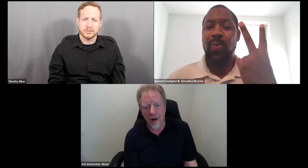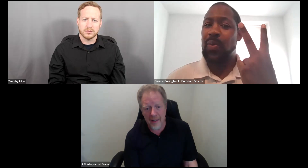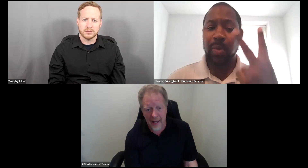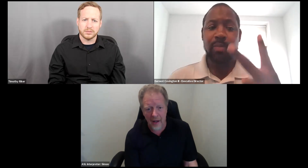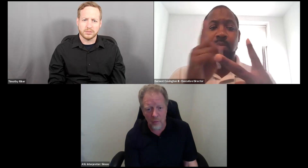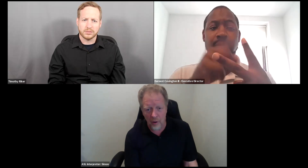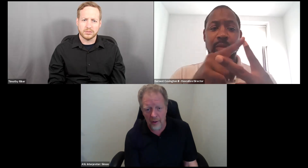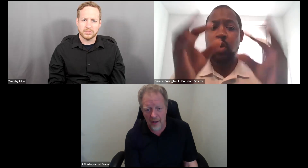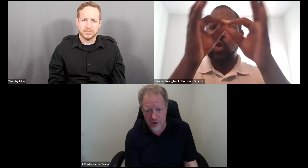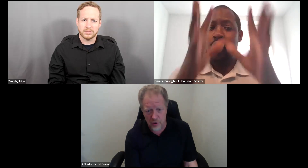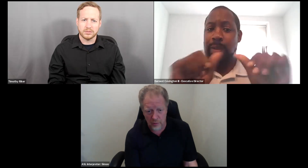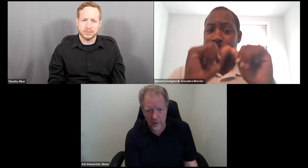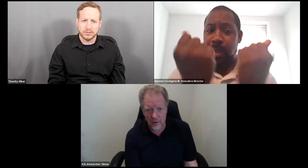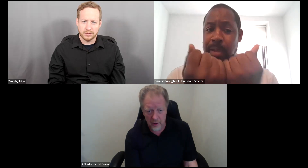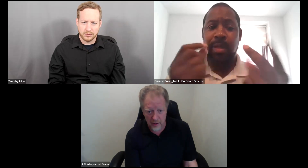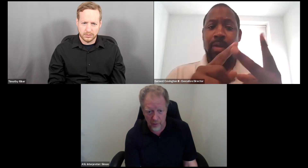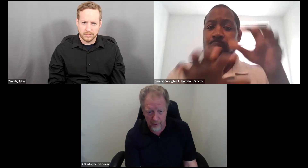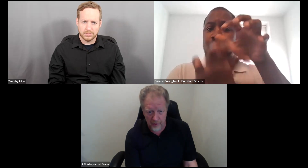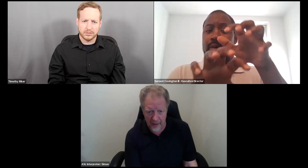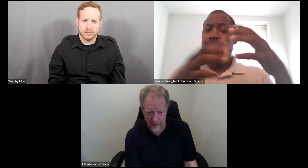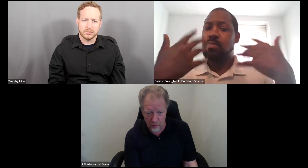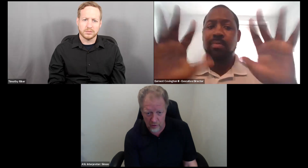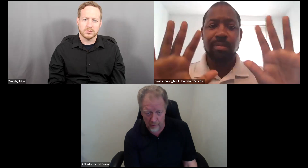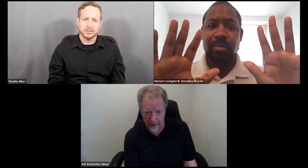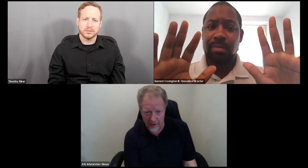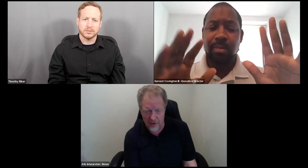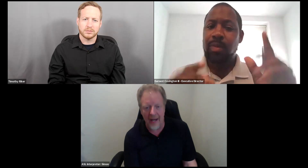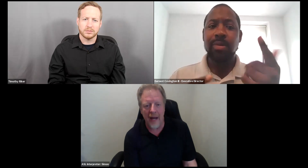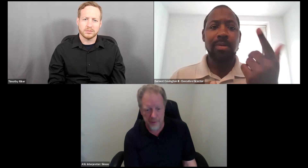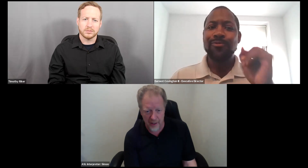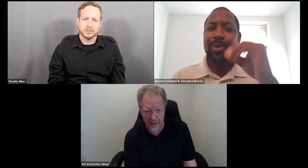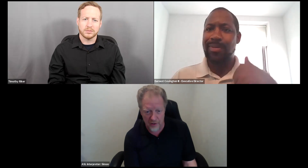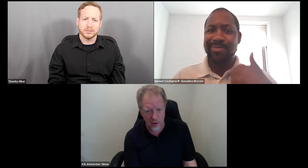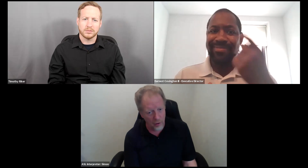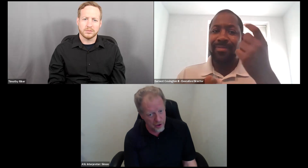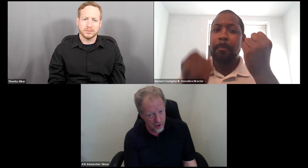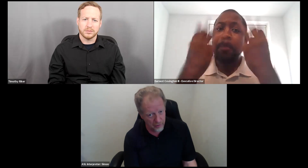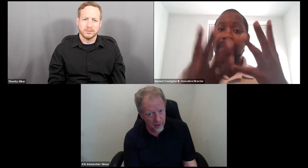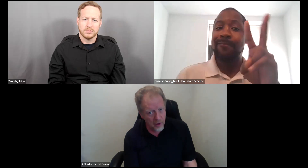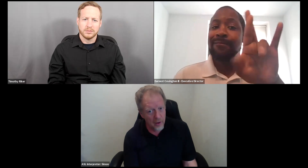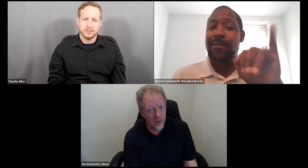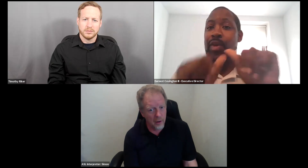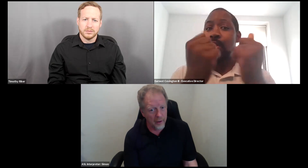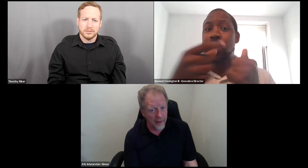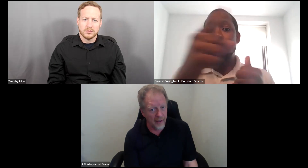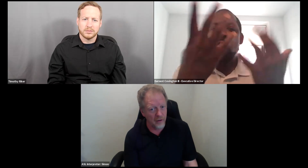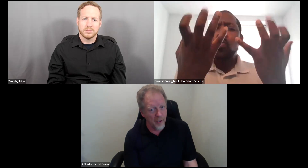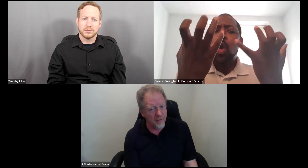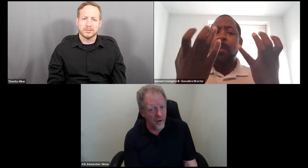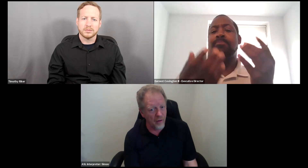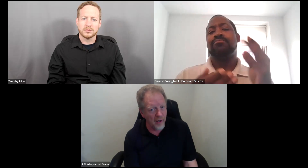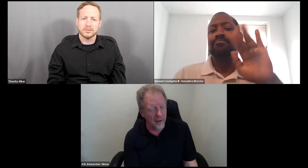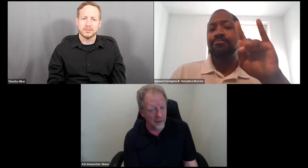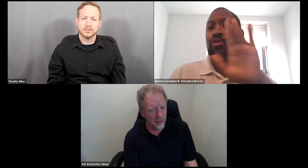So right now we only have two interpreters, two interpreting agencies and captioning agencies, only two. Okay. Now there are